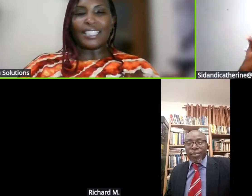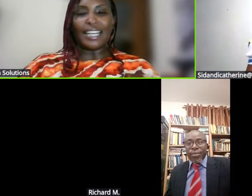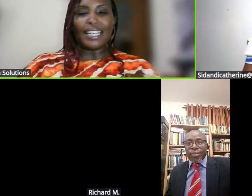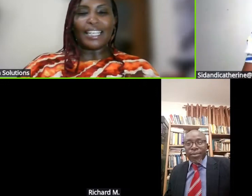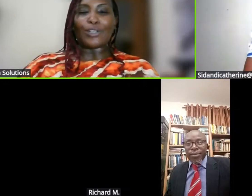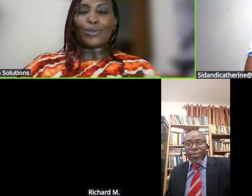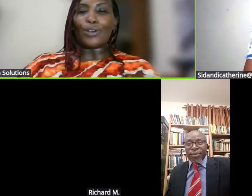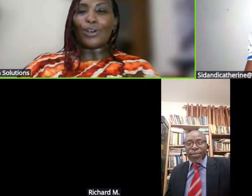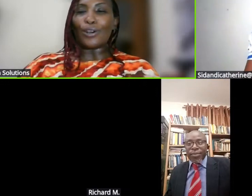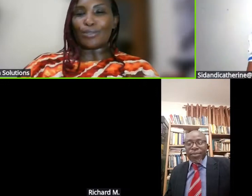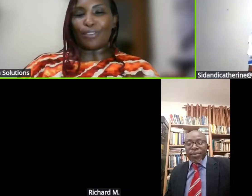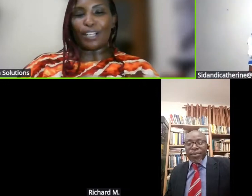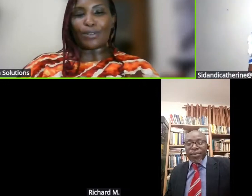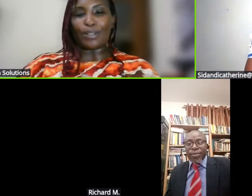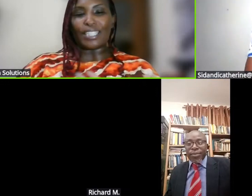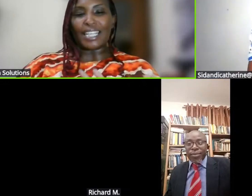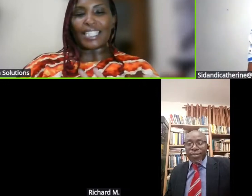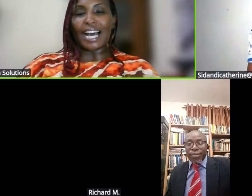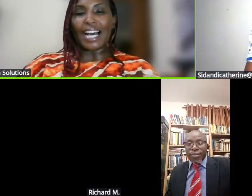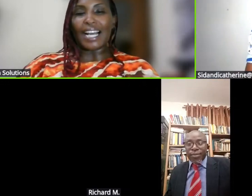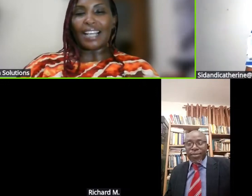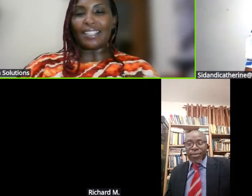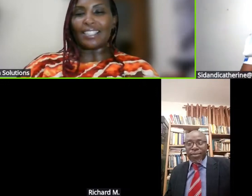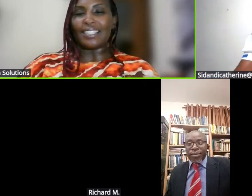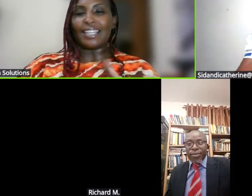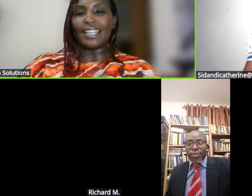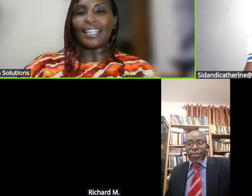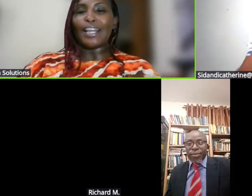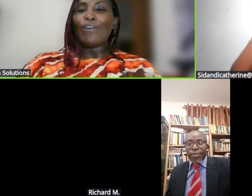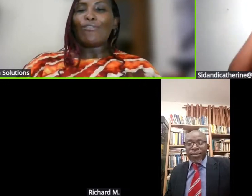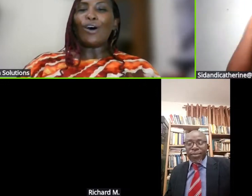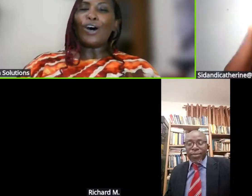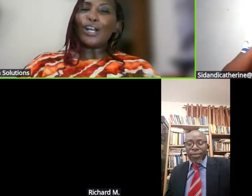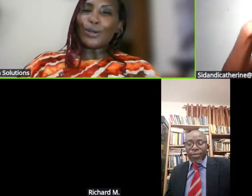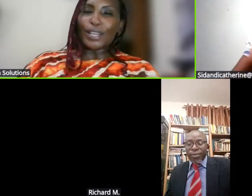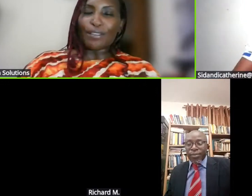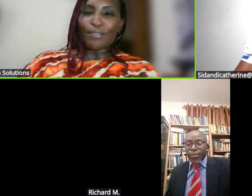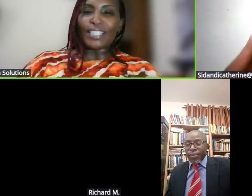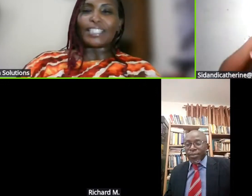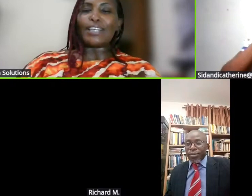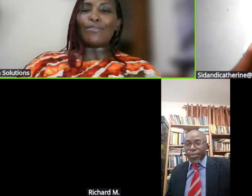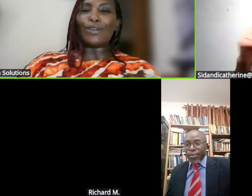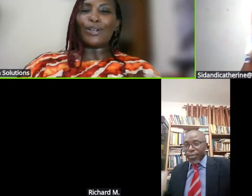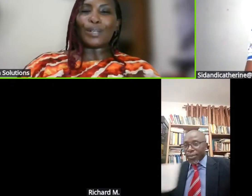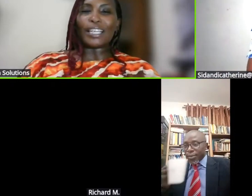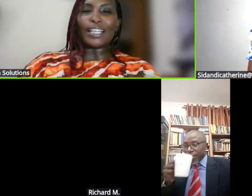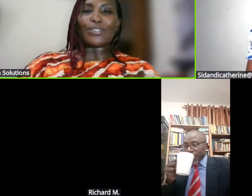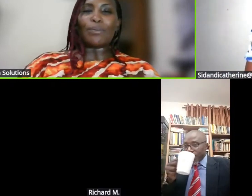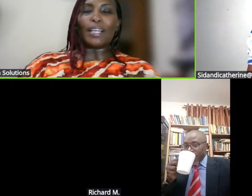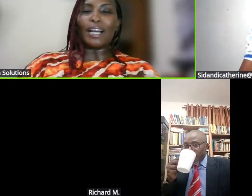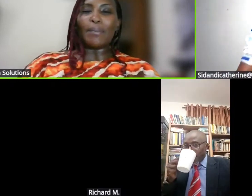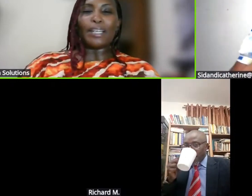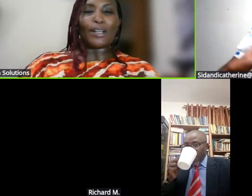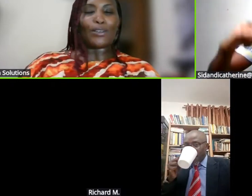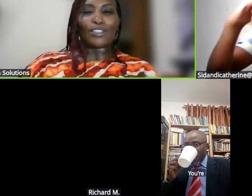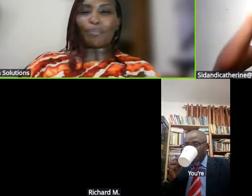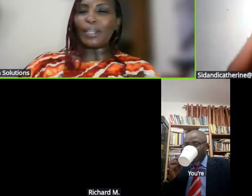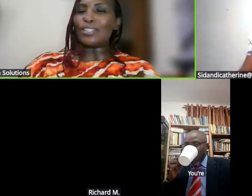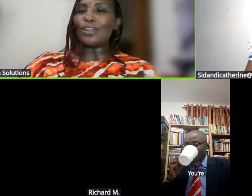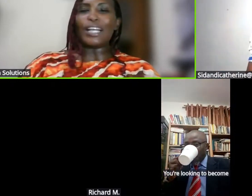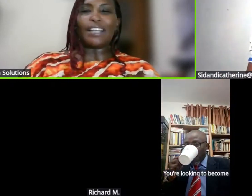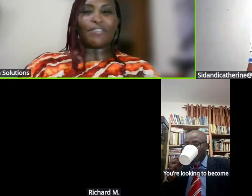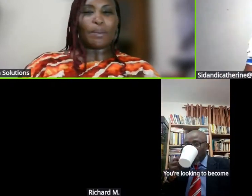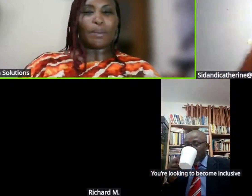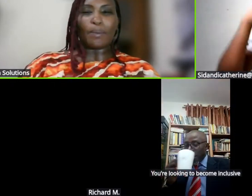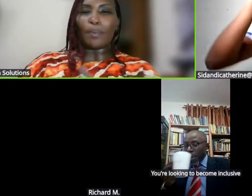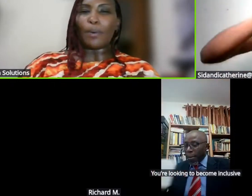Catherine Sidandi, do not fail to contact Catherine Sidandi for all your events. If you're looking to become inclusive, please